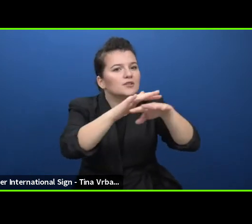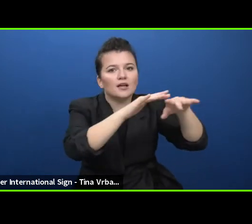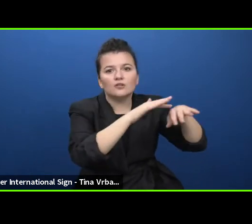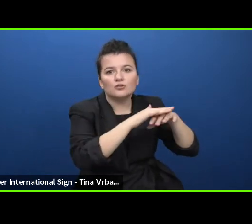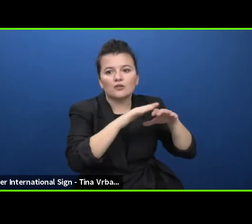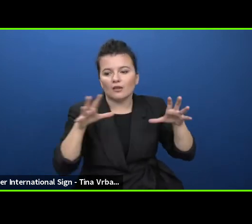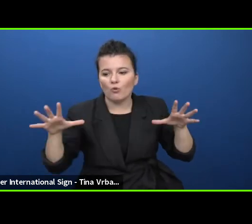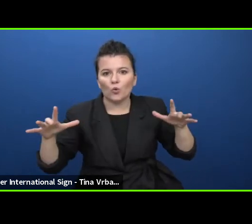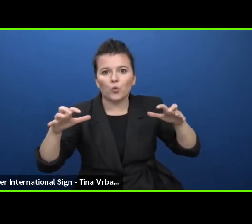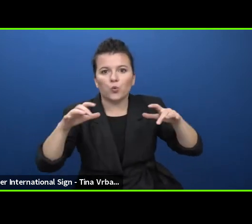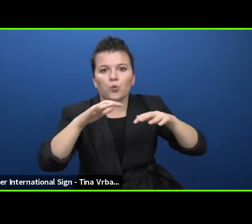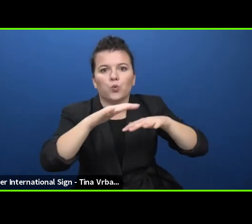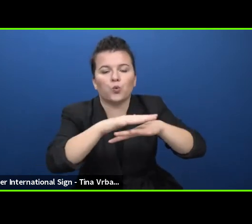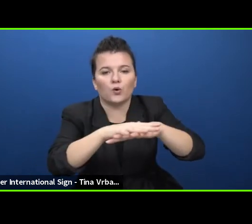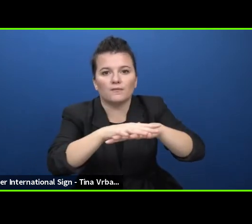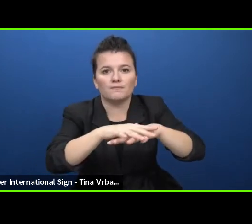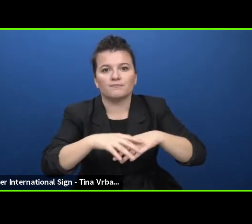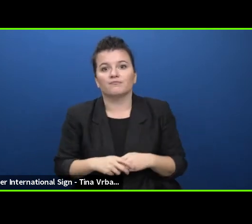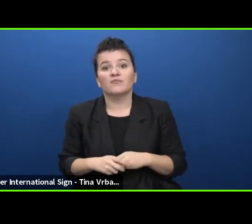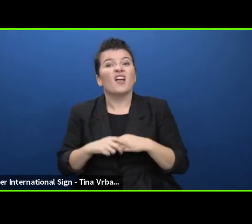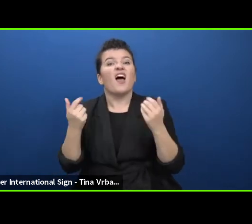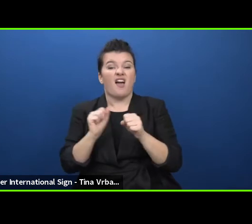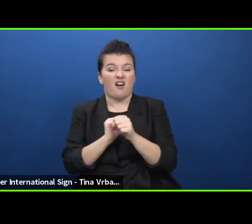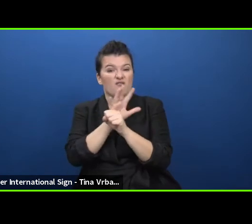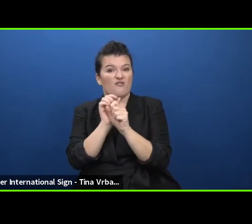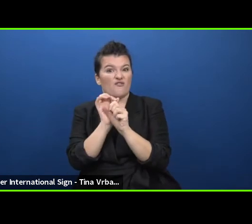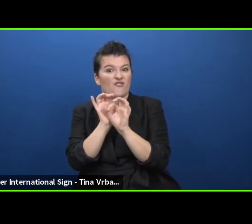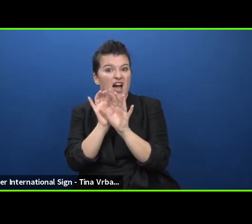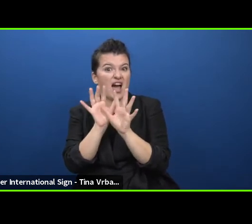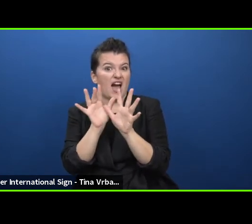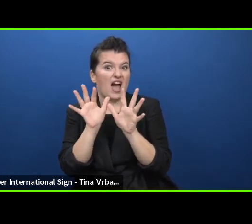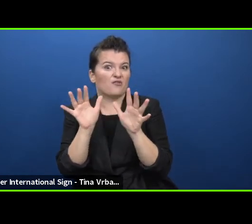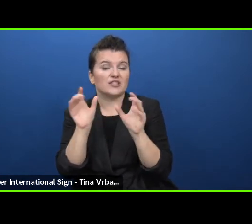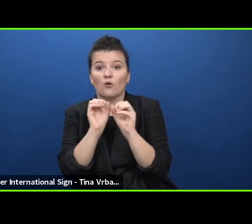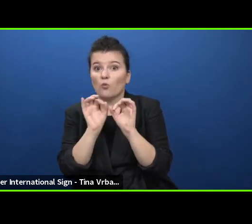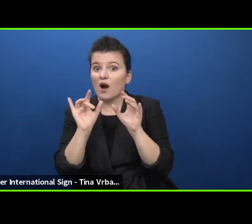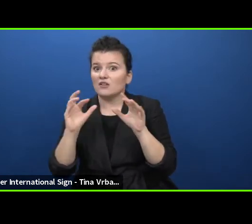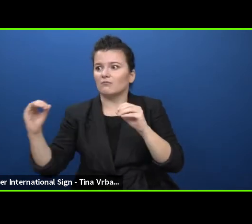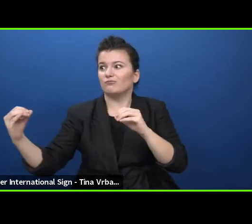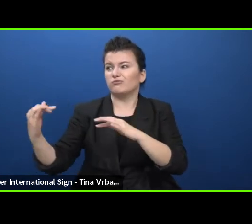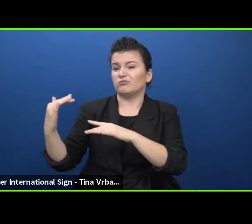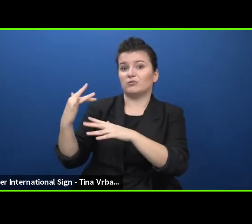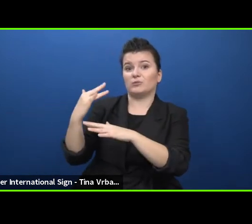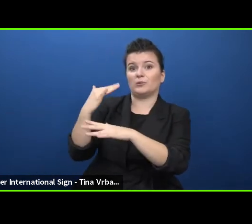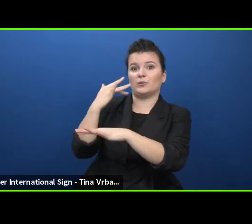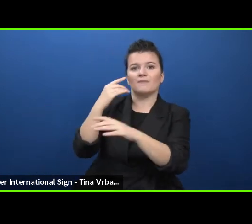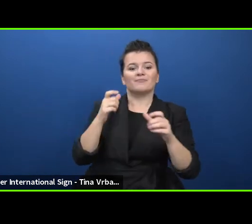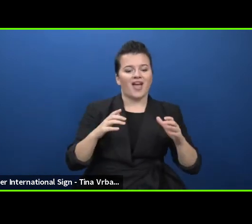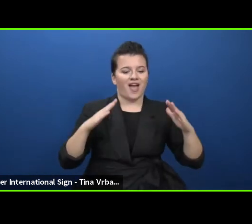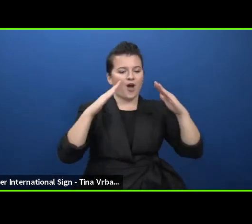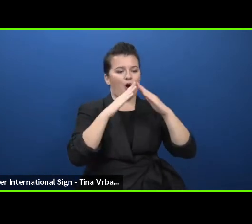bring back viruses. Smoke from our chimneys return home. China takes no more